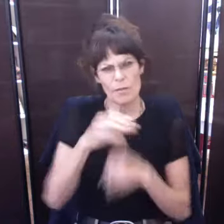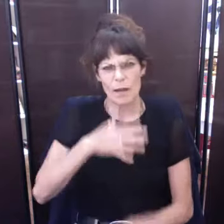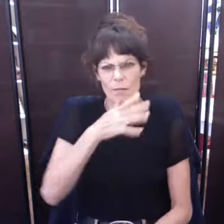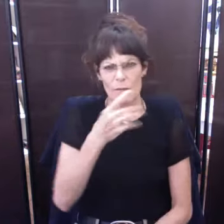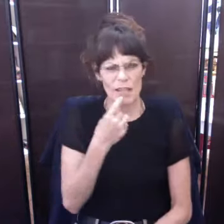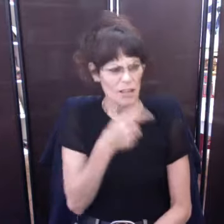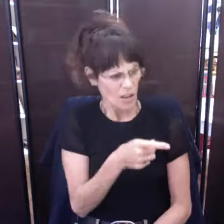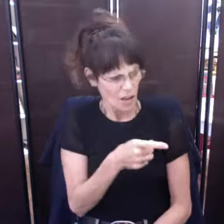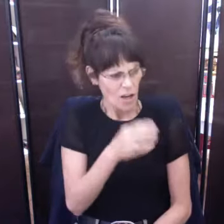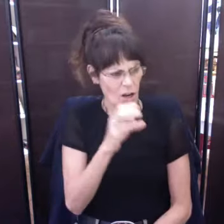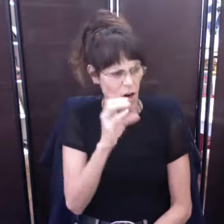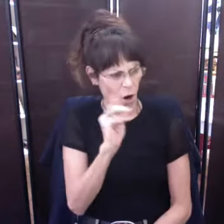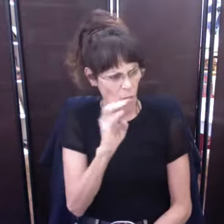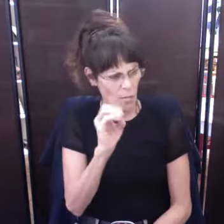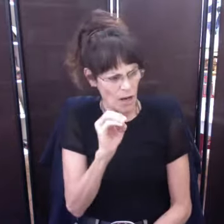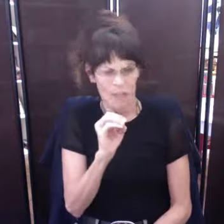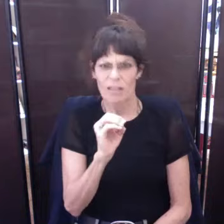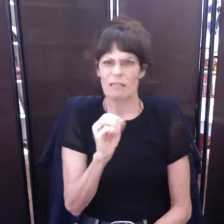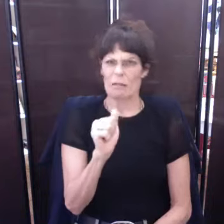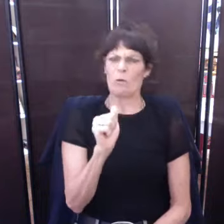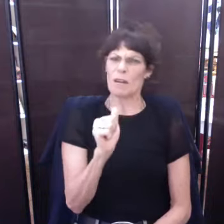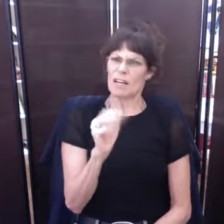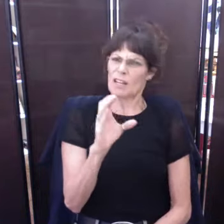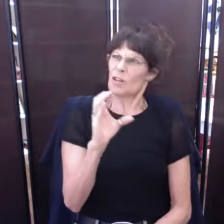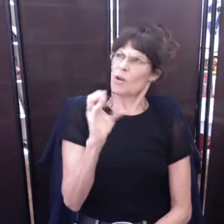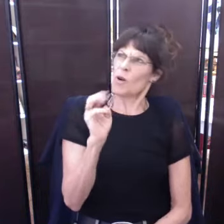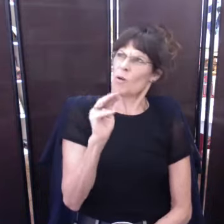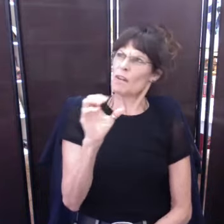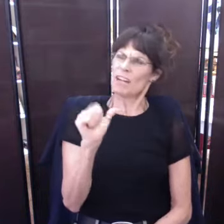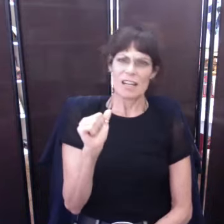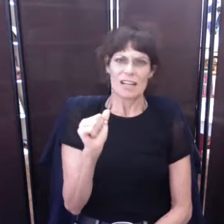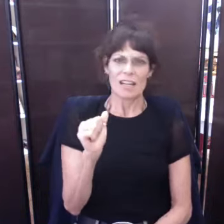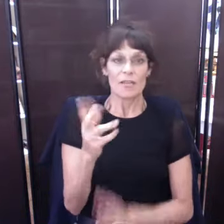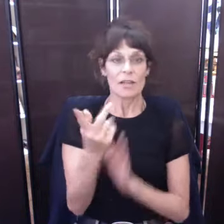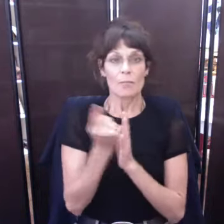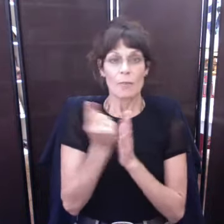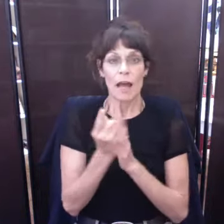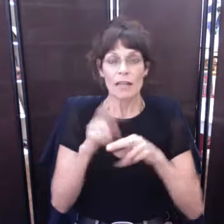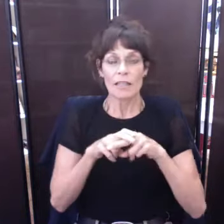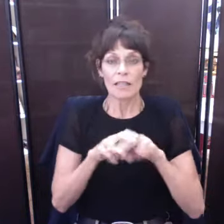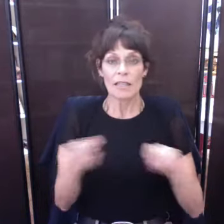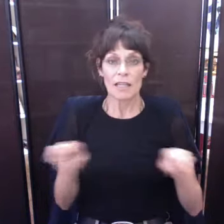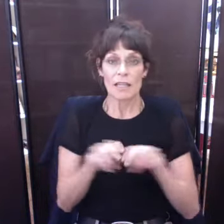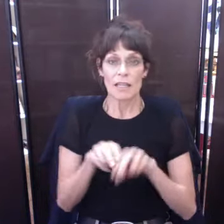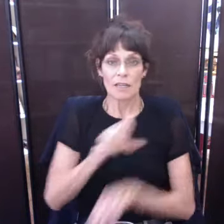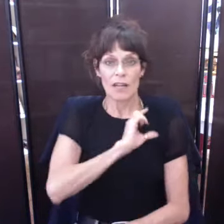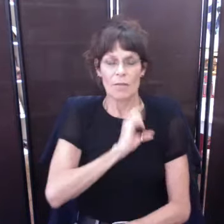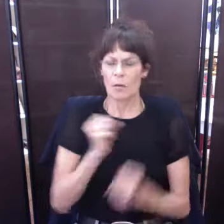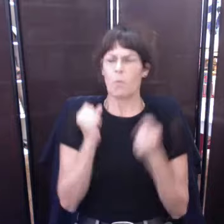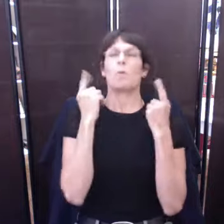coma. That's all I really remember. And then I was in the back seat of a cop car when I came to, drunk out of my mind. And I don't know